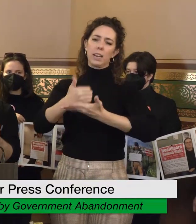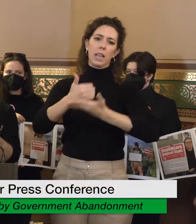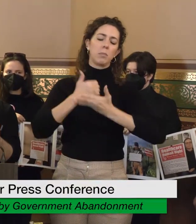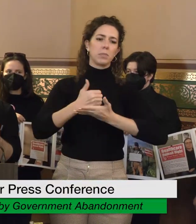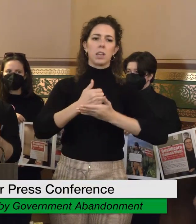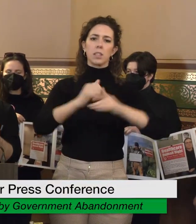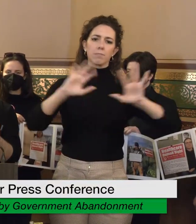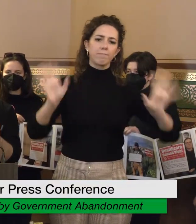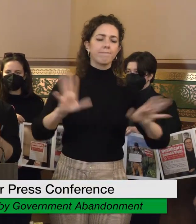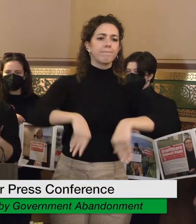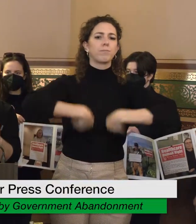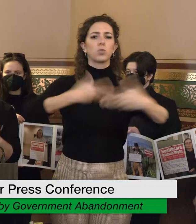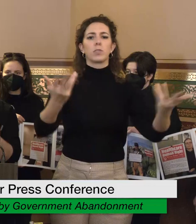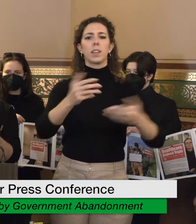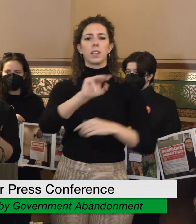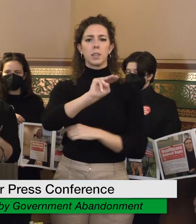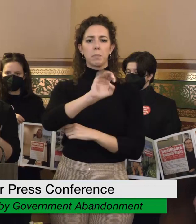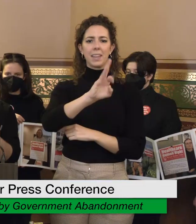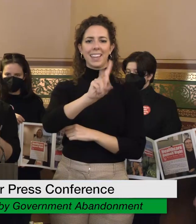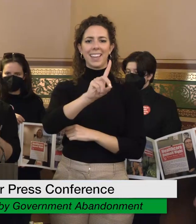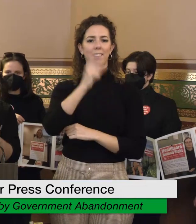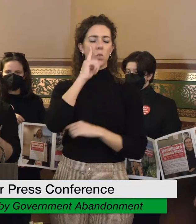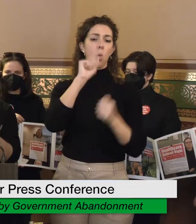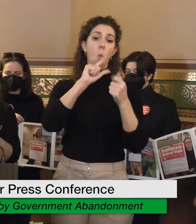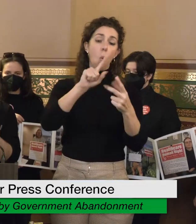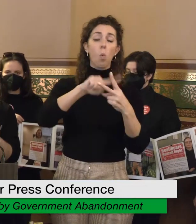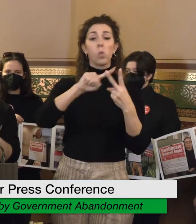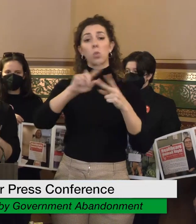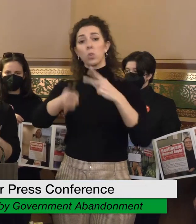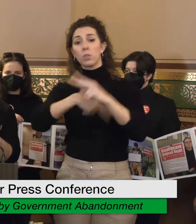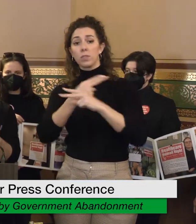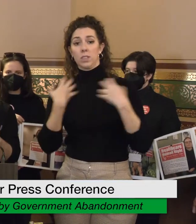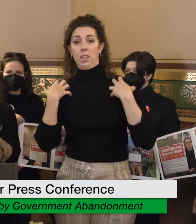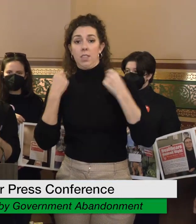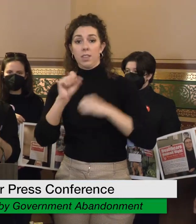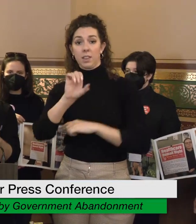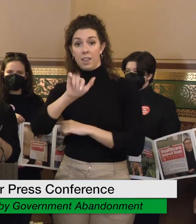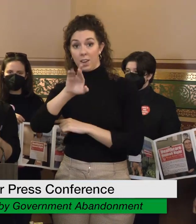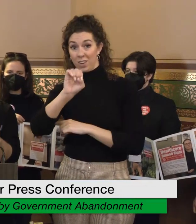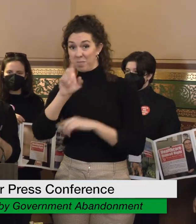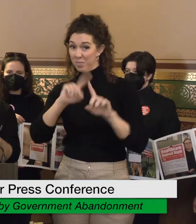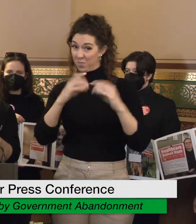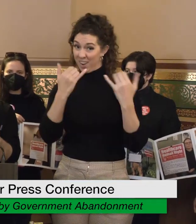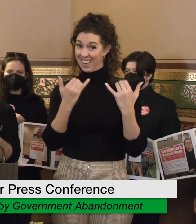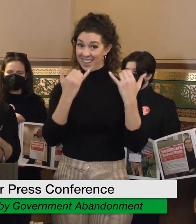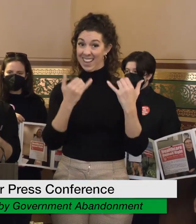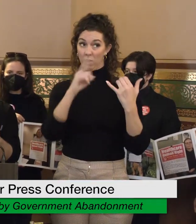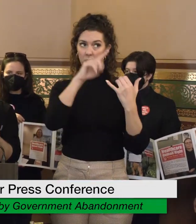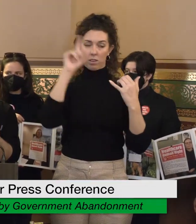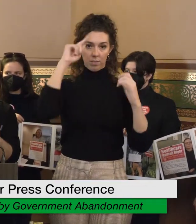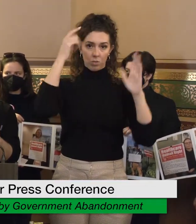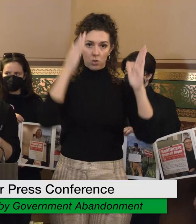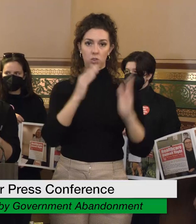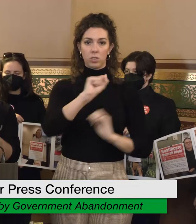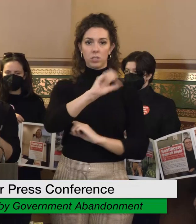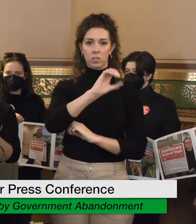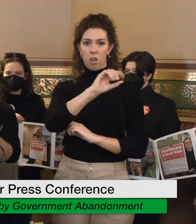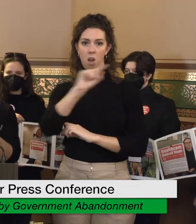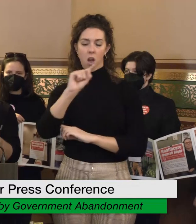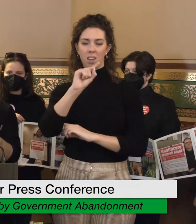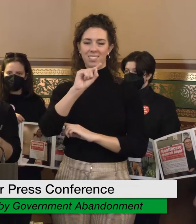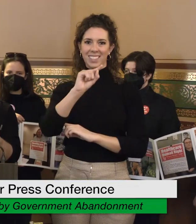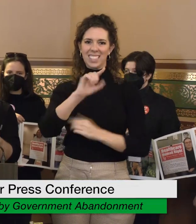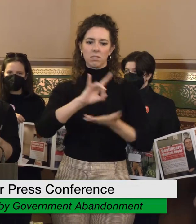for All or universal health care. But right now, it's the Scott administration that's stripping people of their health